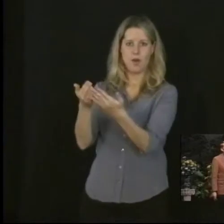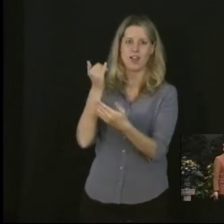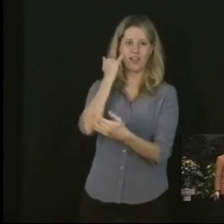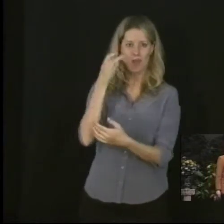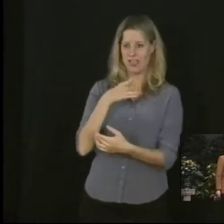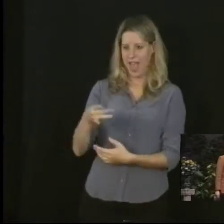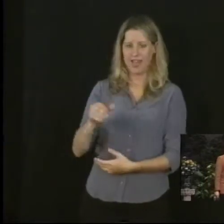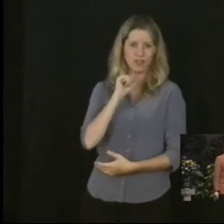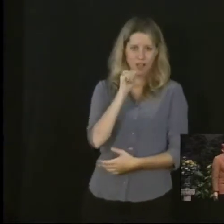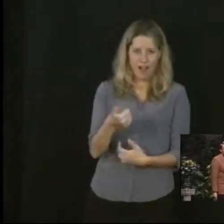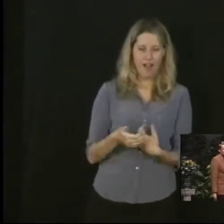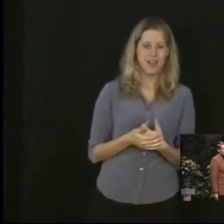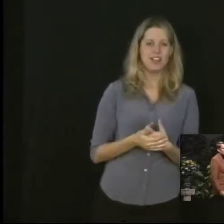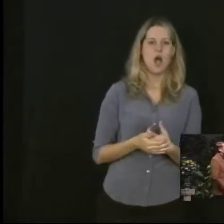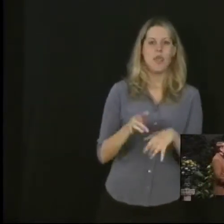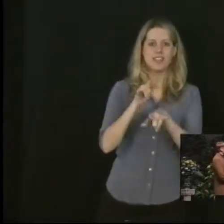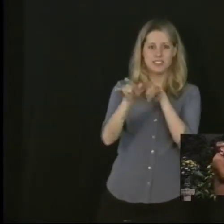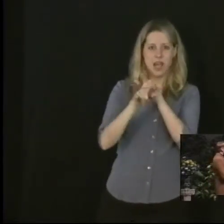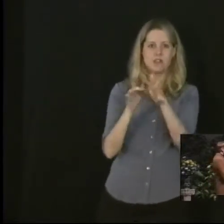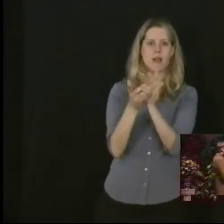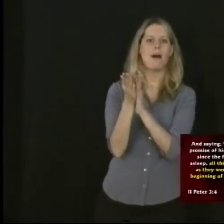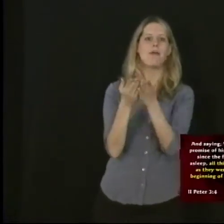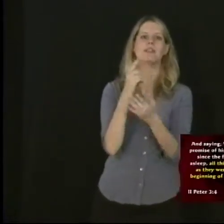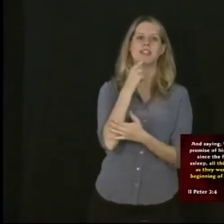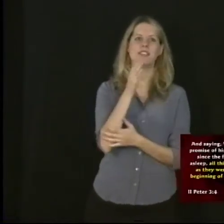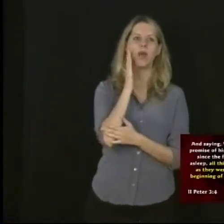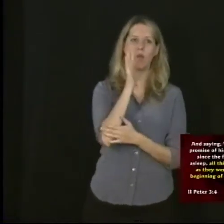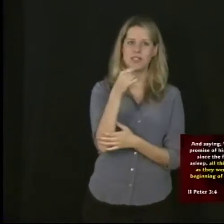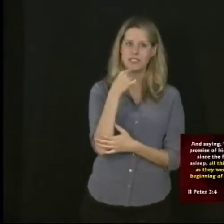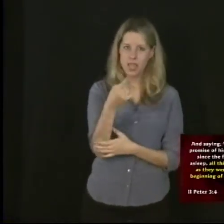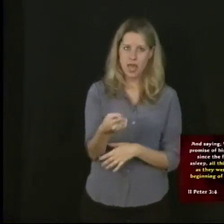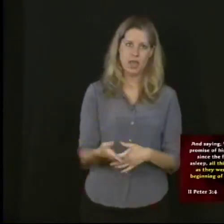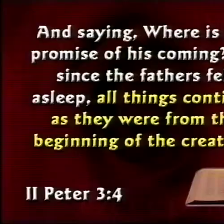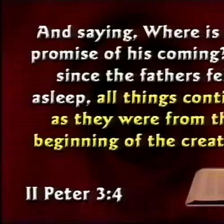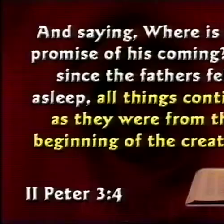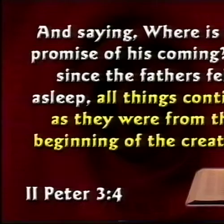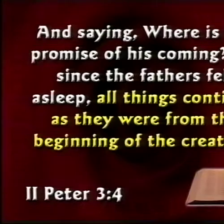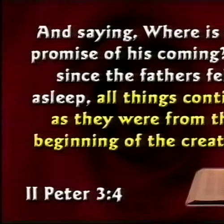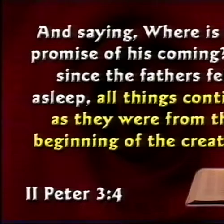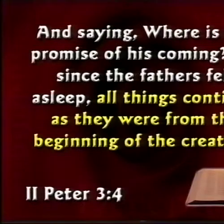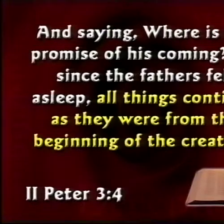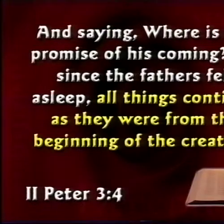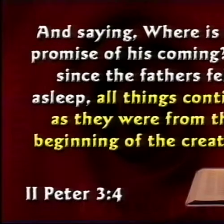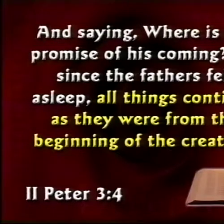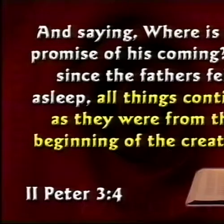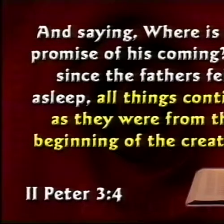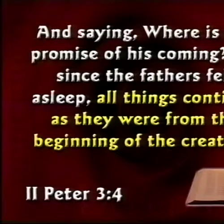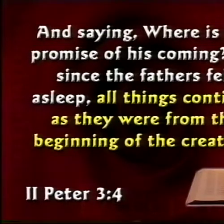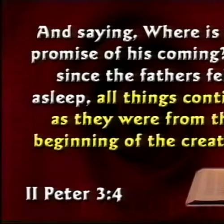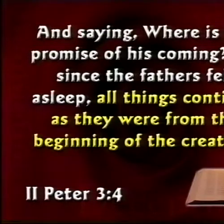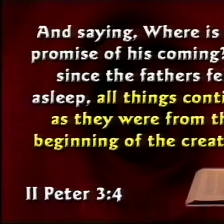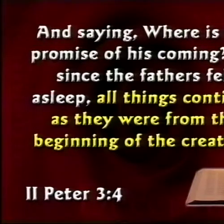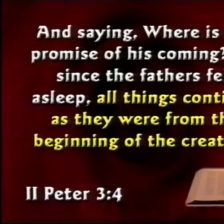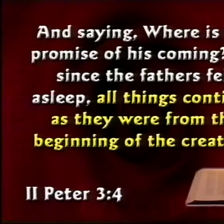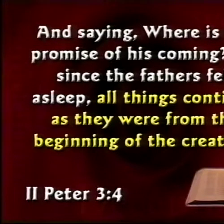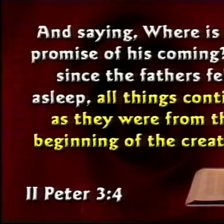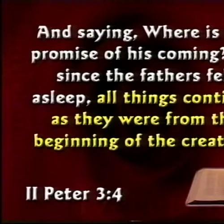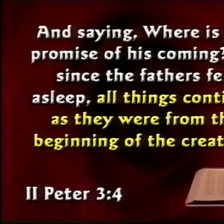Well, the scoffers in the last days, the Bible says they're going to say, where is the promise of his coming? For since the fathers fell asleep, all